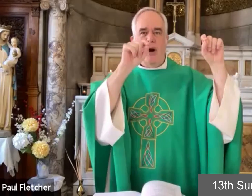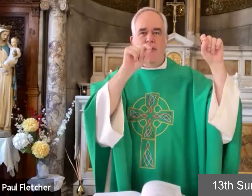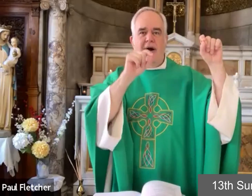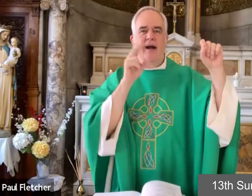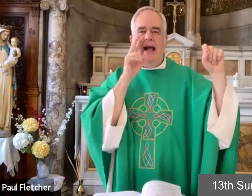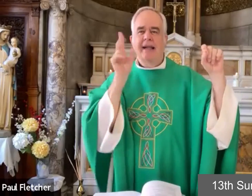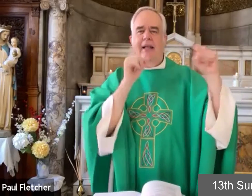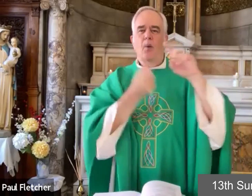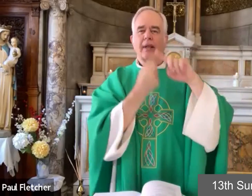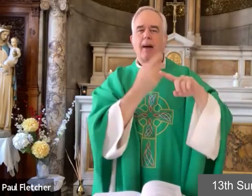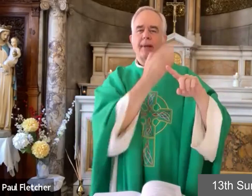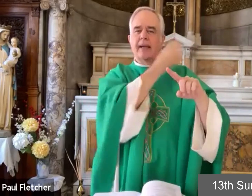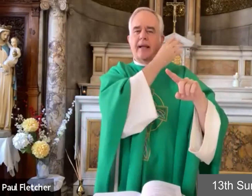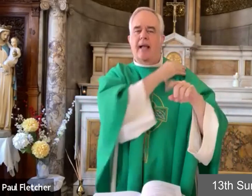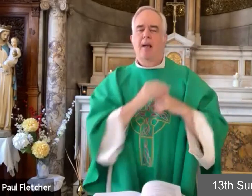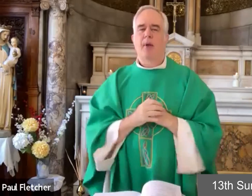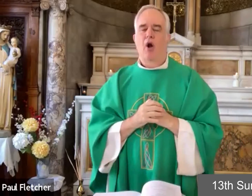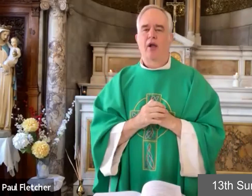mower, see what's happening behind.